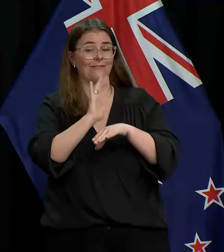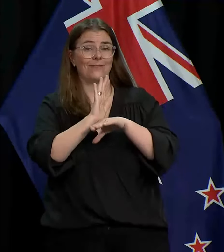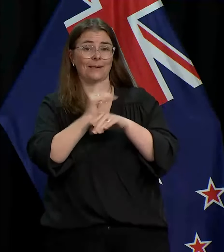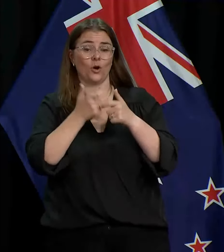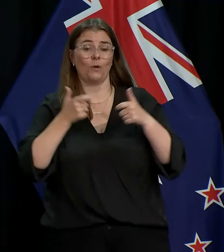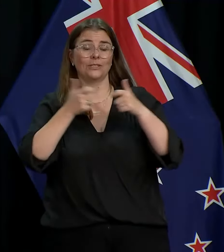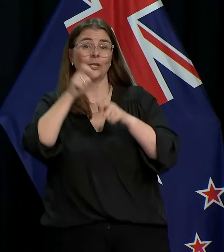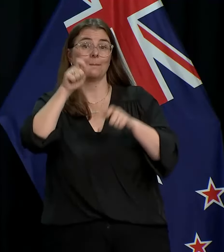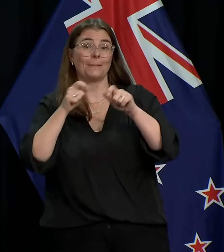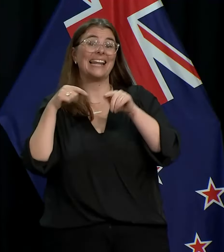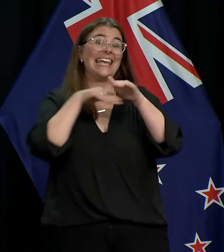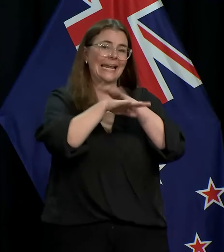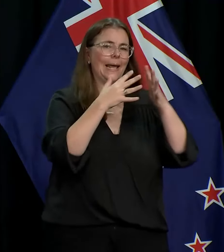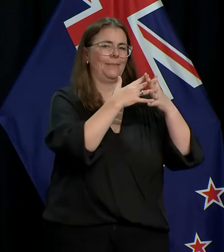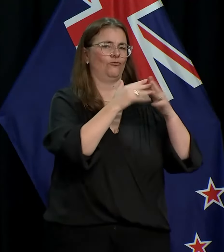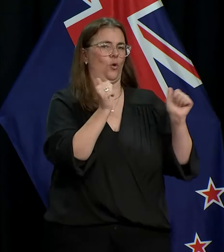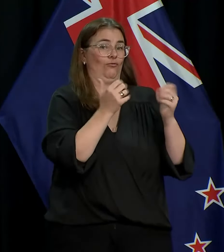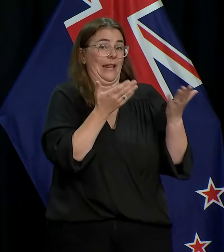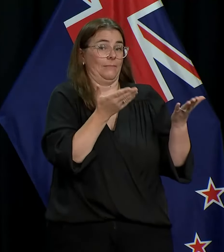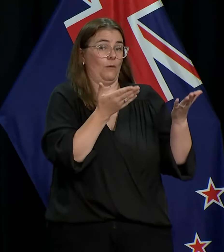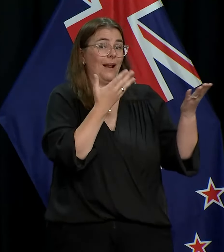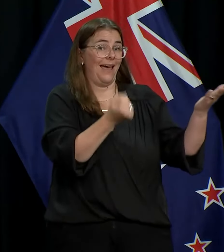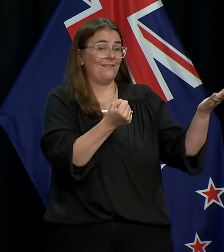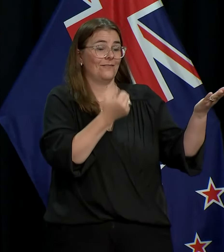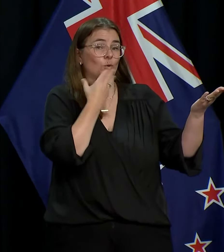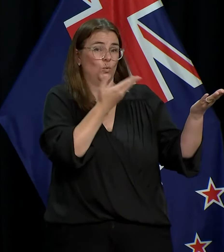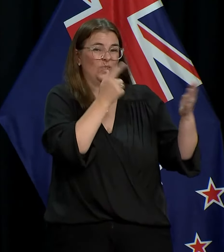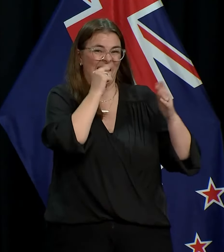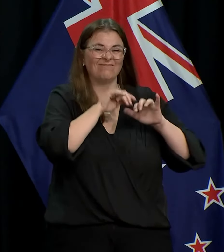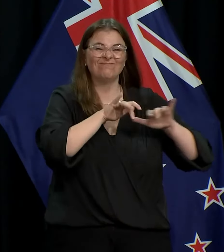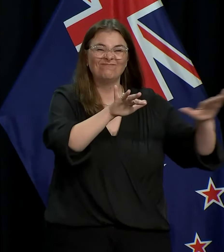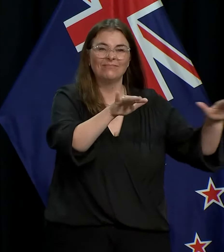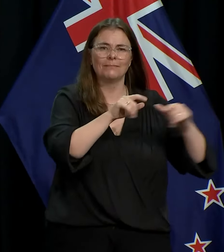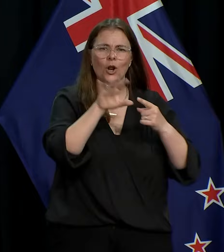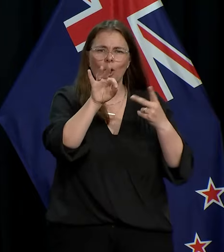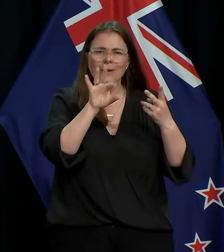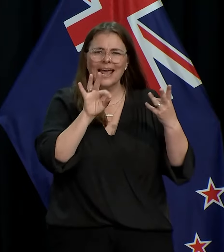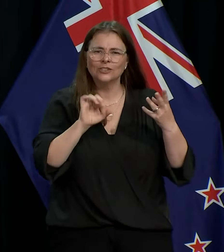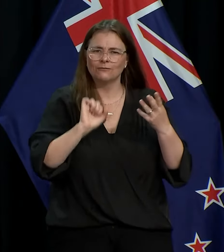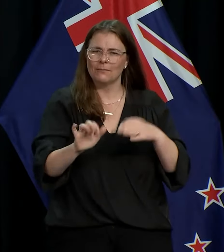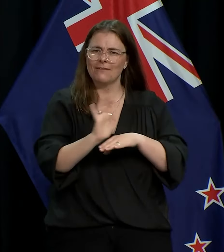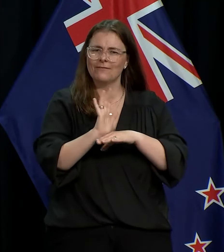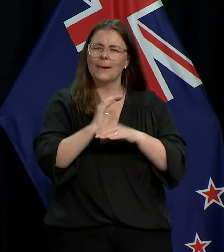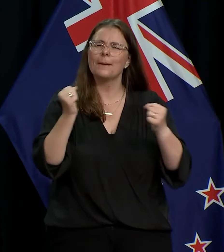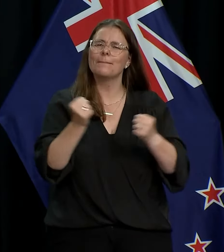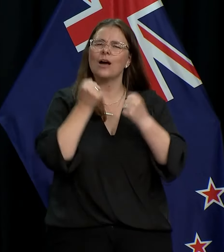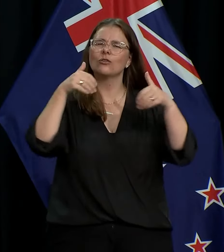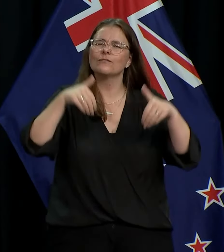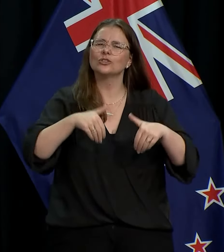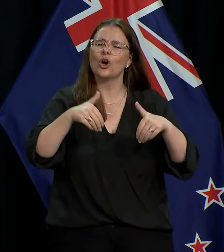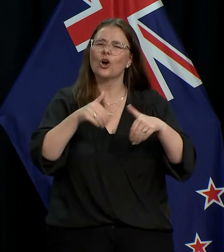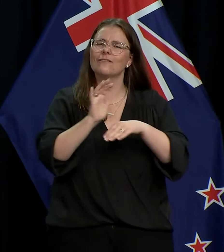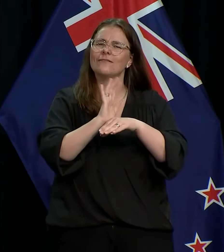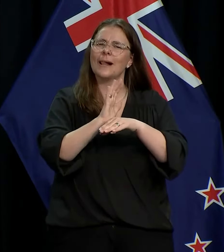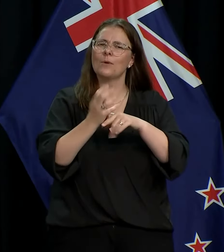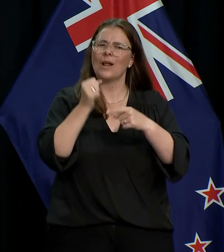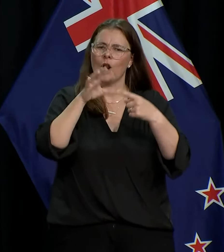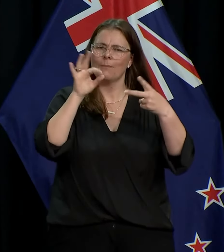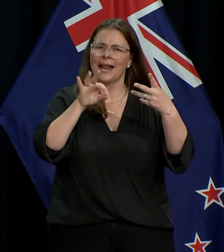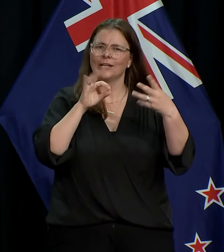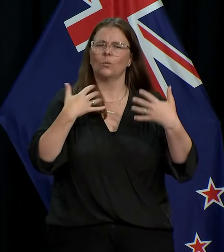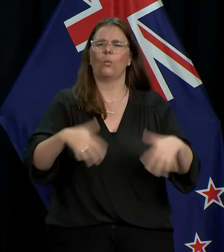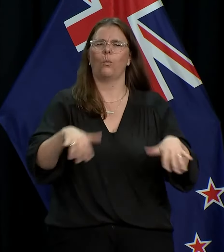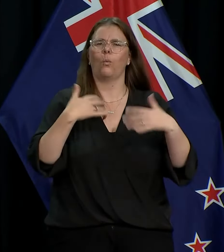Commission in the United States as we speak. I mean, the number of nominations that Power of the Dog has received meant that this was the absolute time